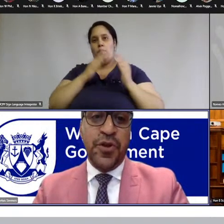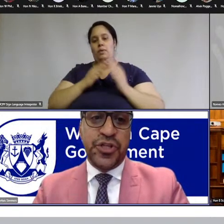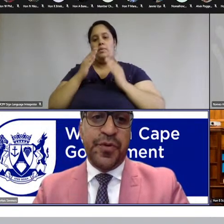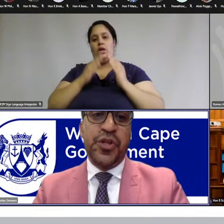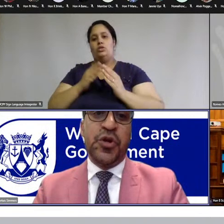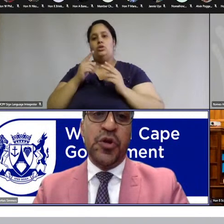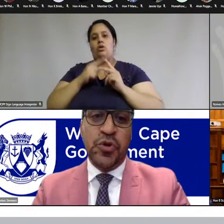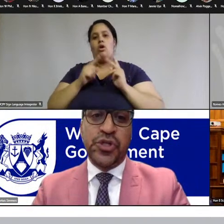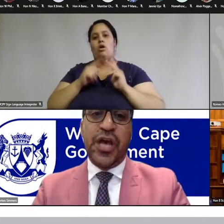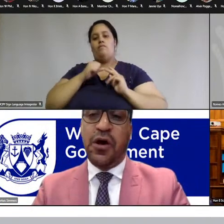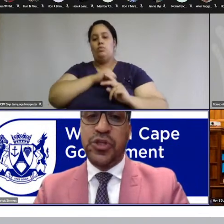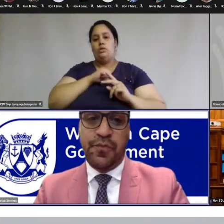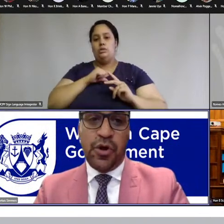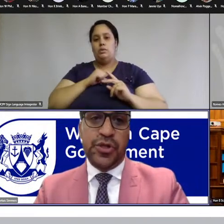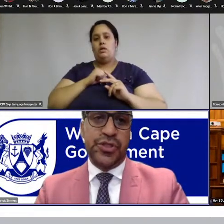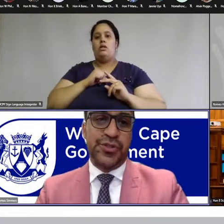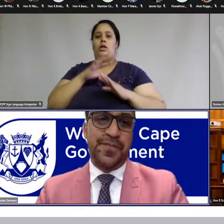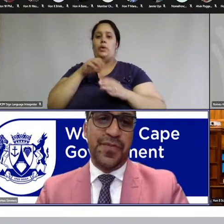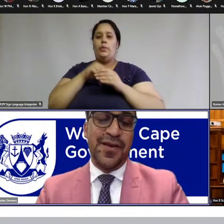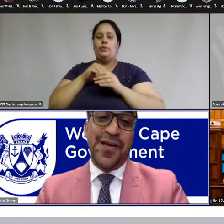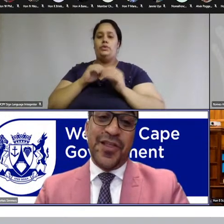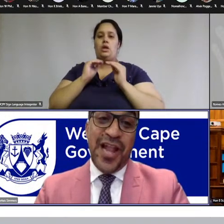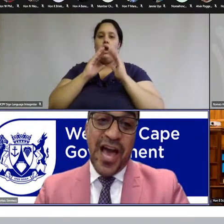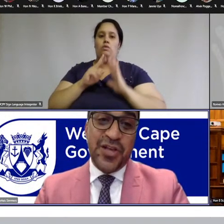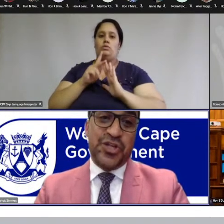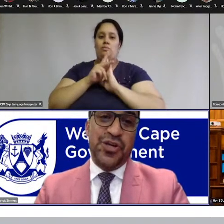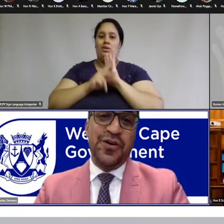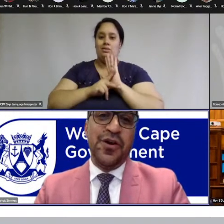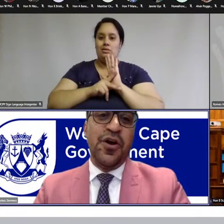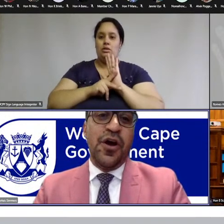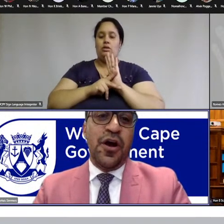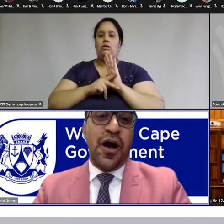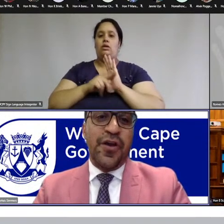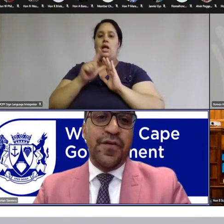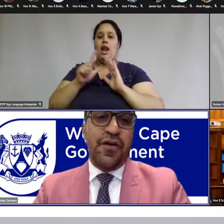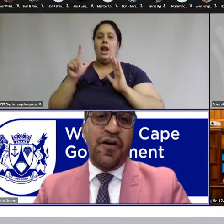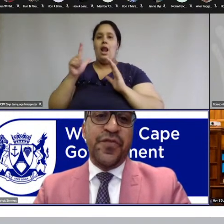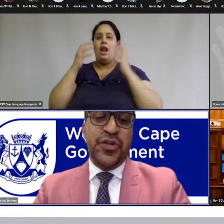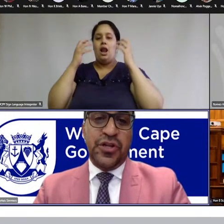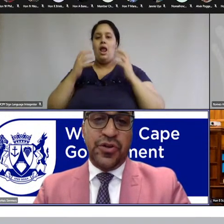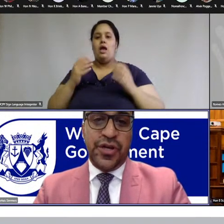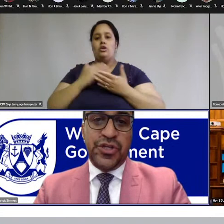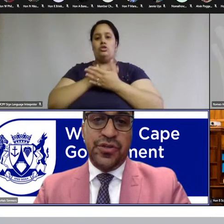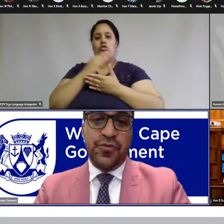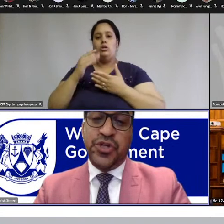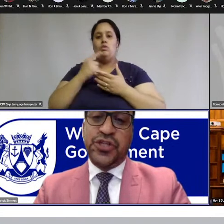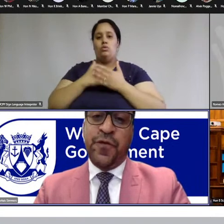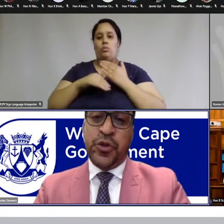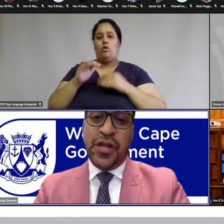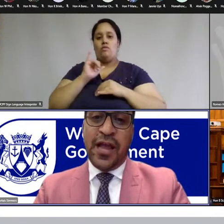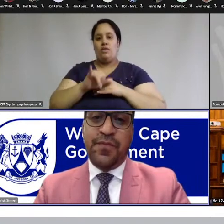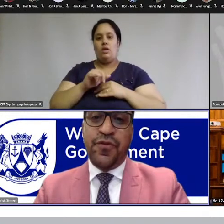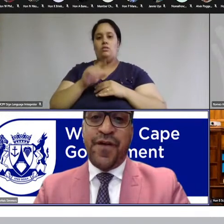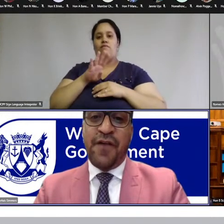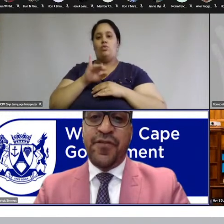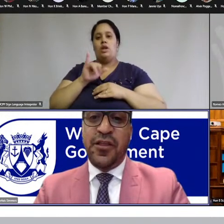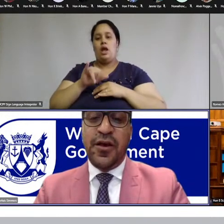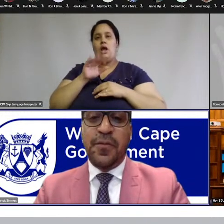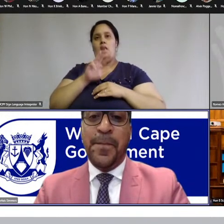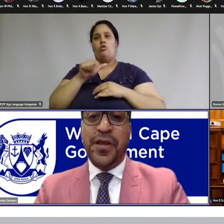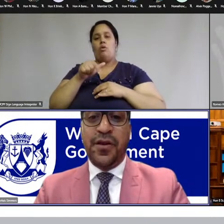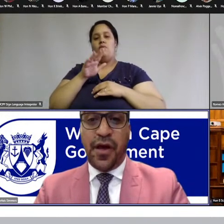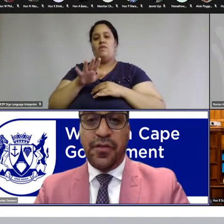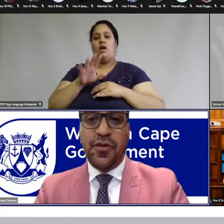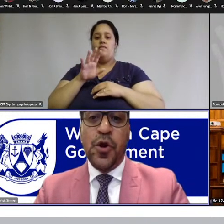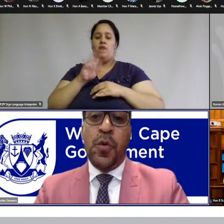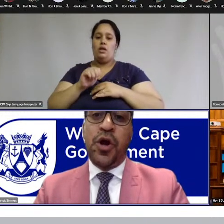of municipal inclusionary housing policies. The lion's share, however, of the additional allocation, which is